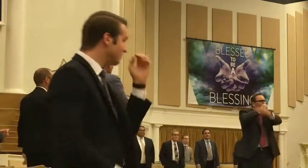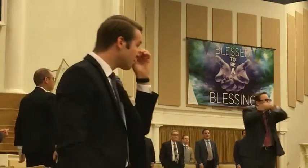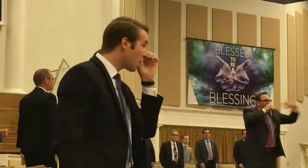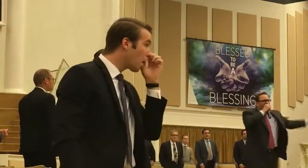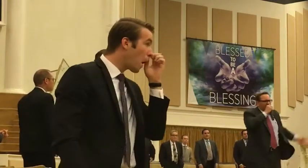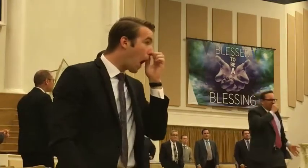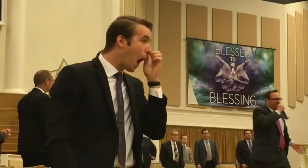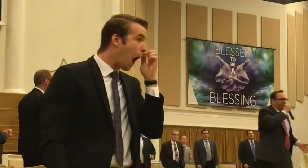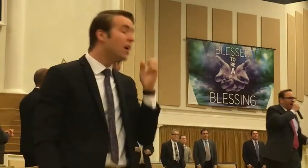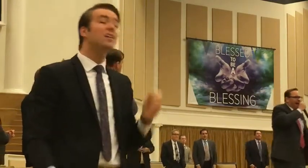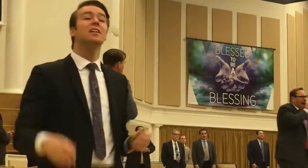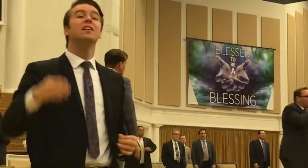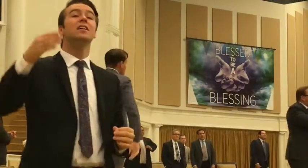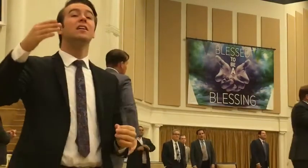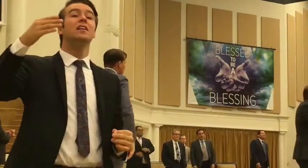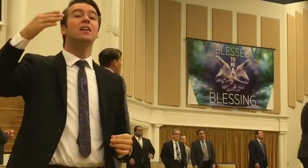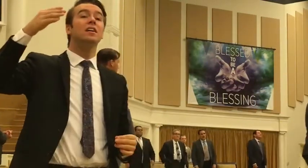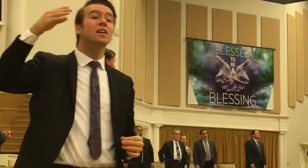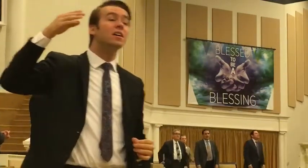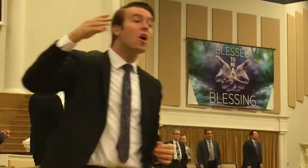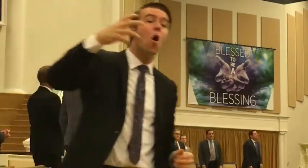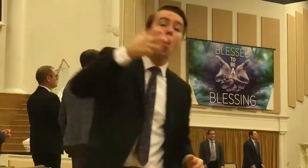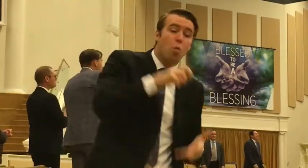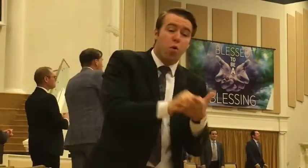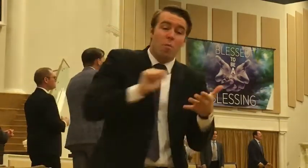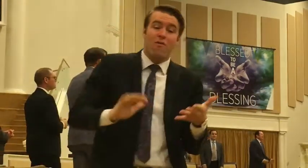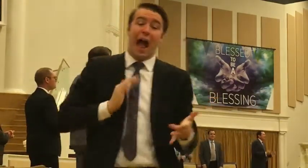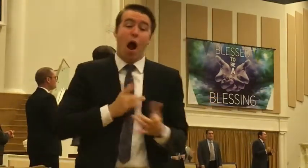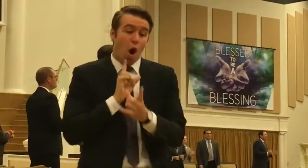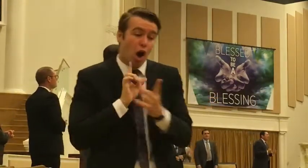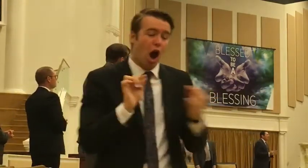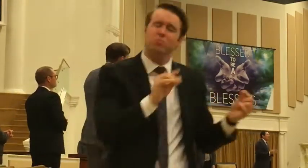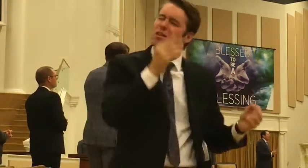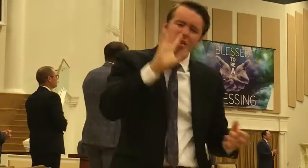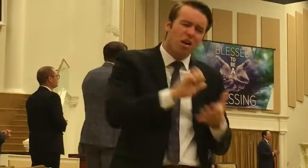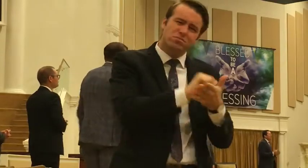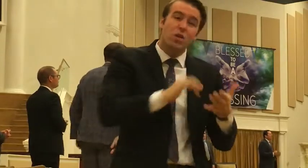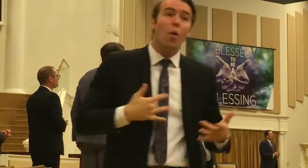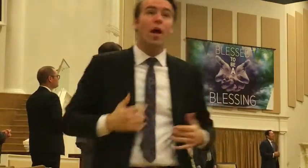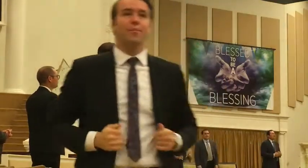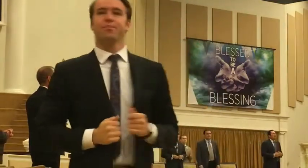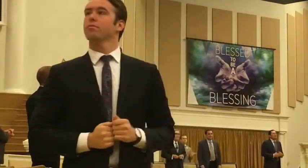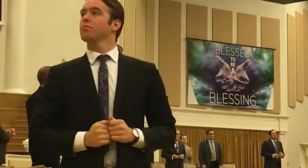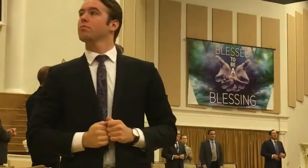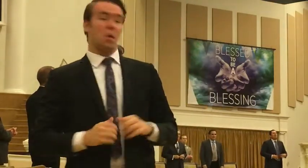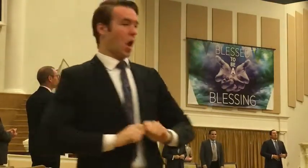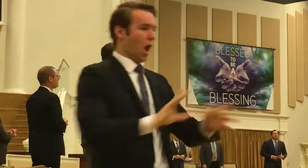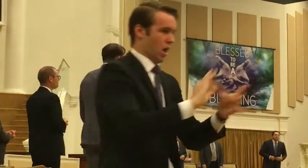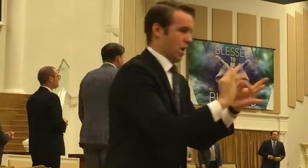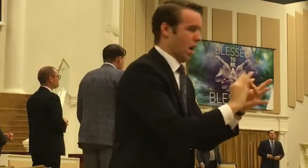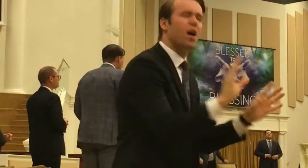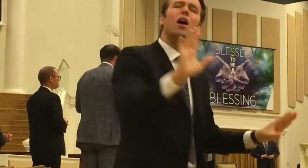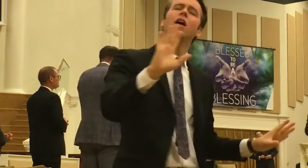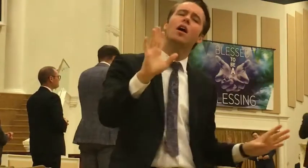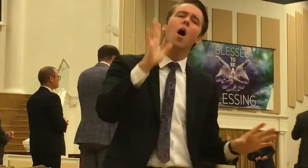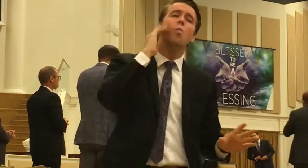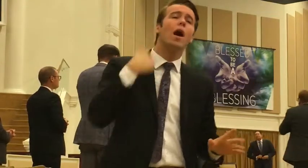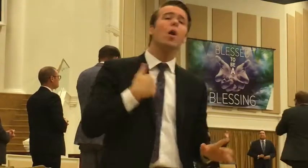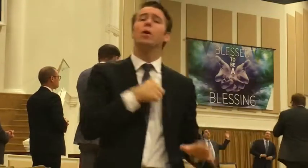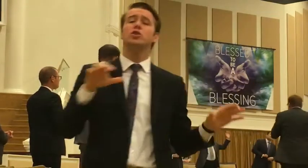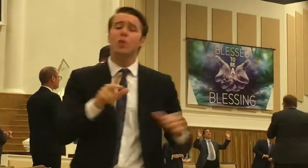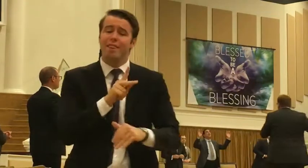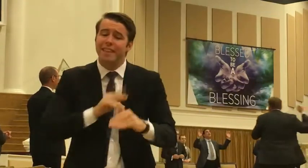God, remove gossip from our mouth. Remove our desire to tell it and be the first to post it. Why don't we just do the kingdom